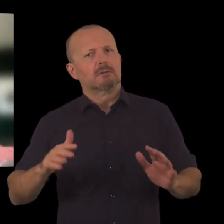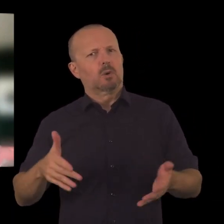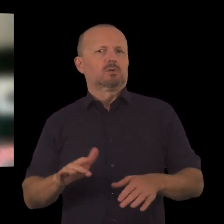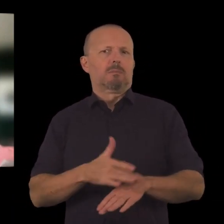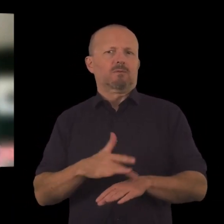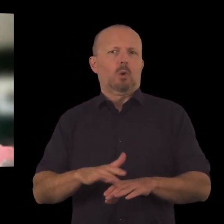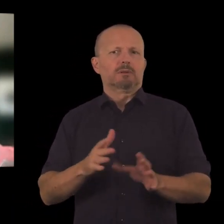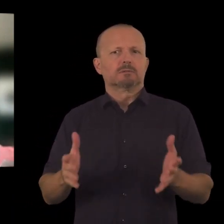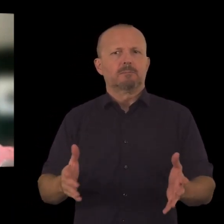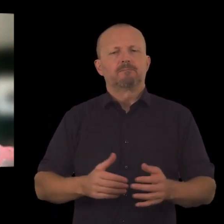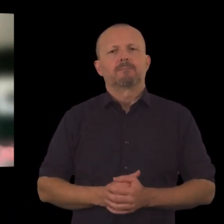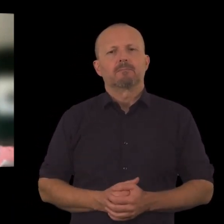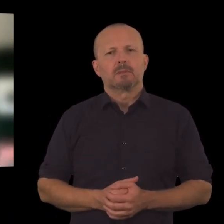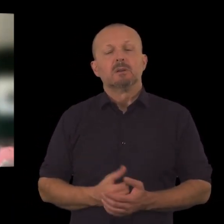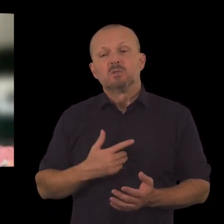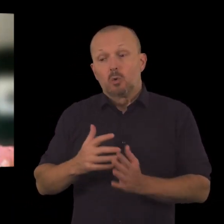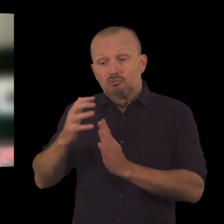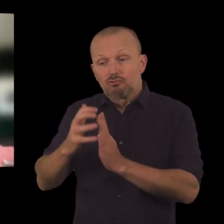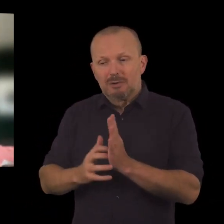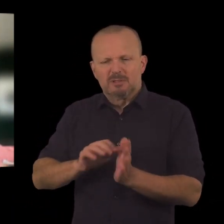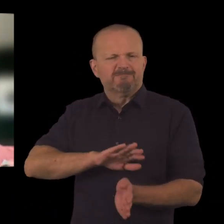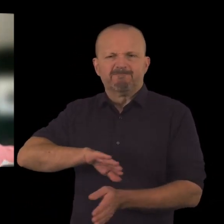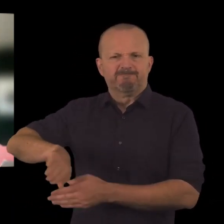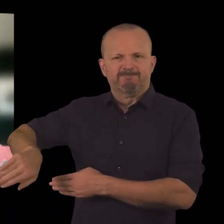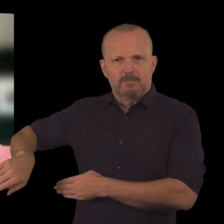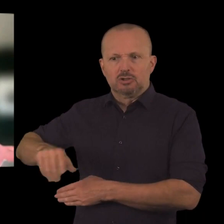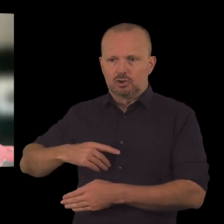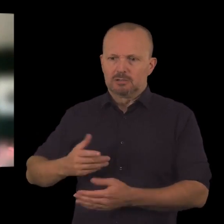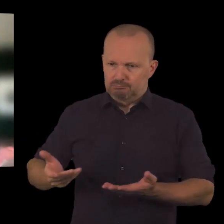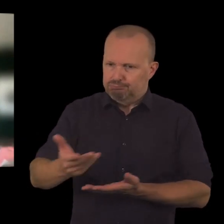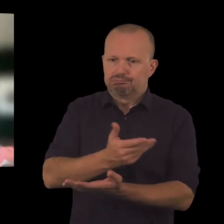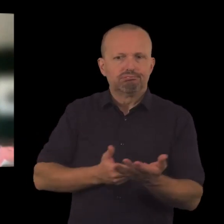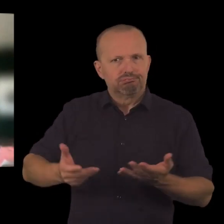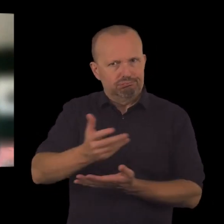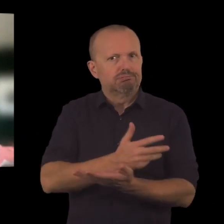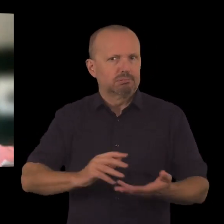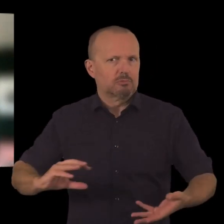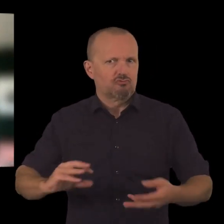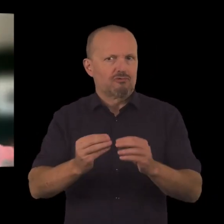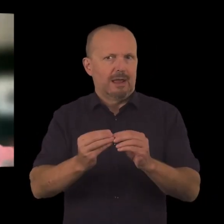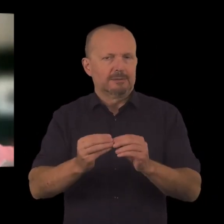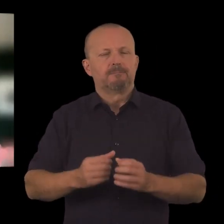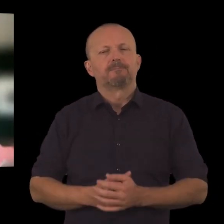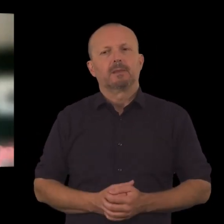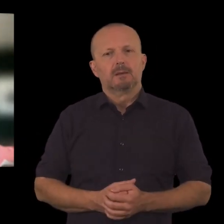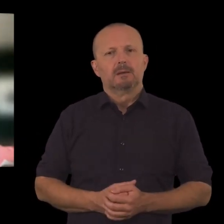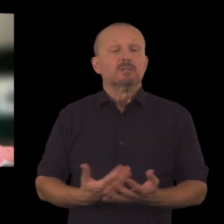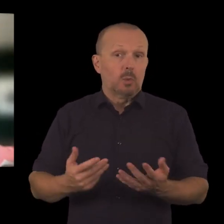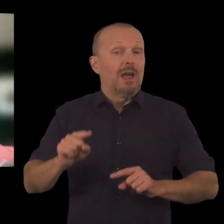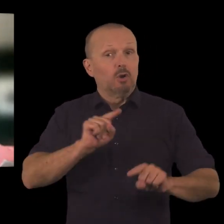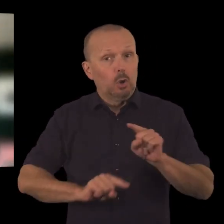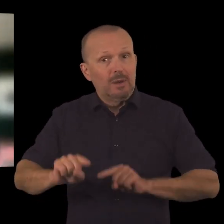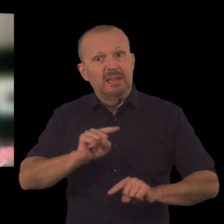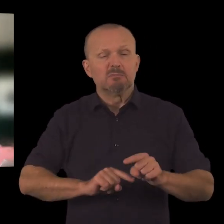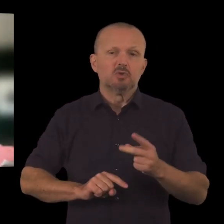just unpleasant, because if you're really struggling to remember something, that's suddenly